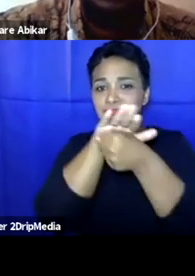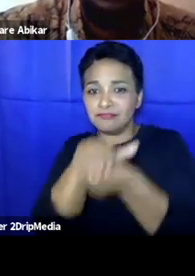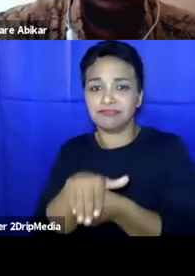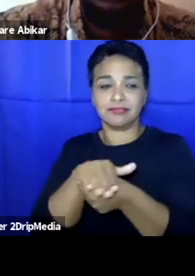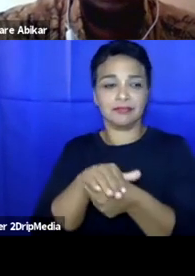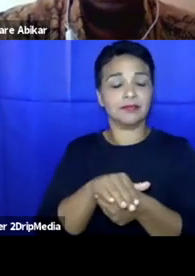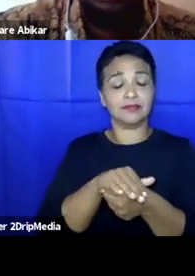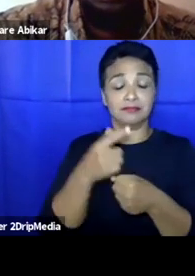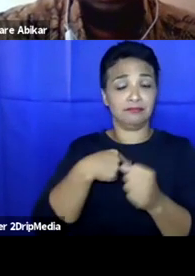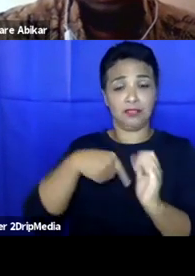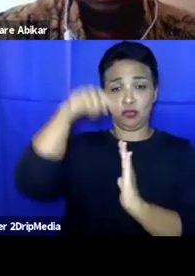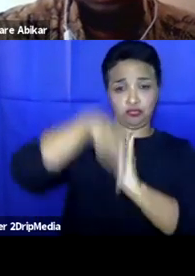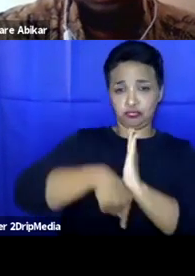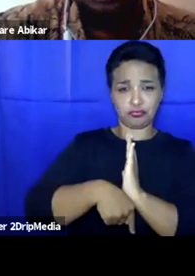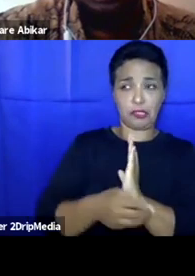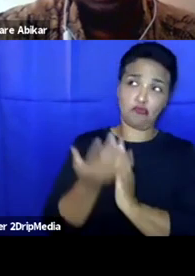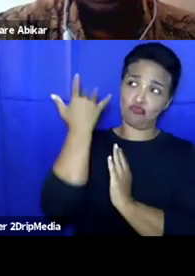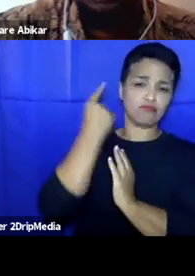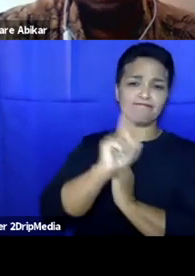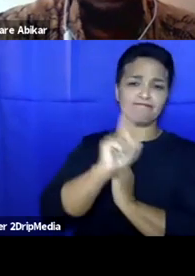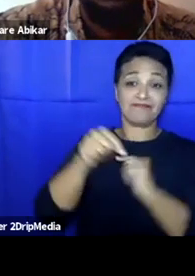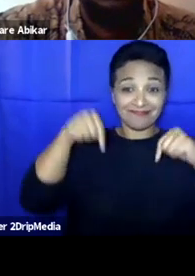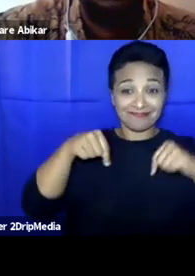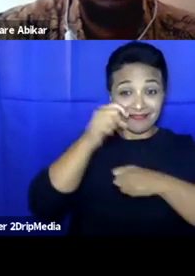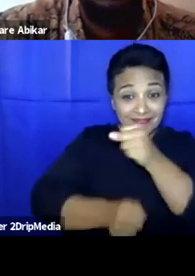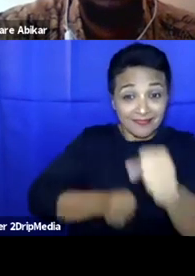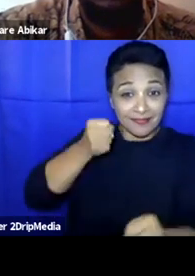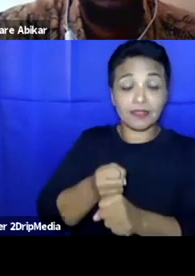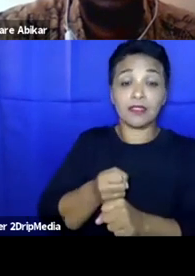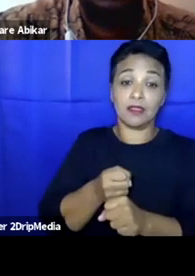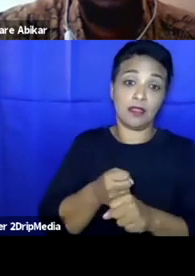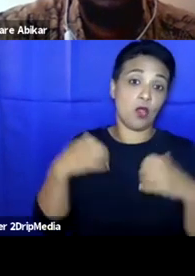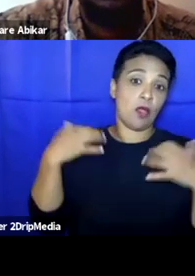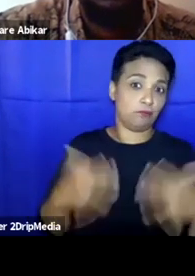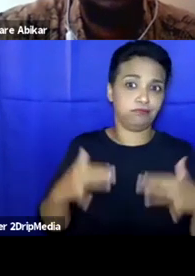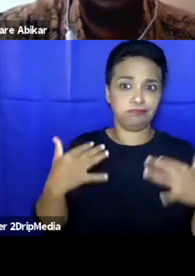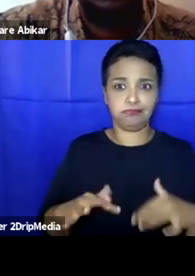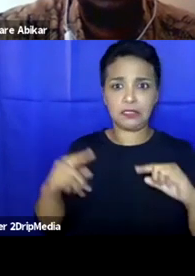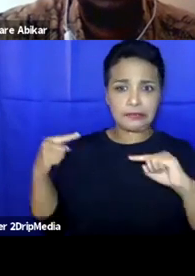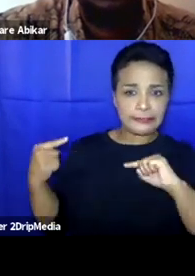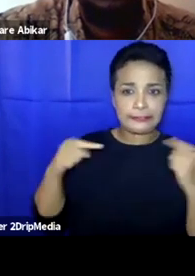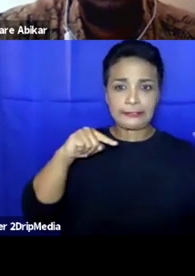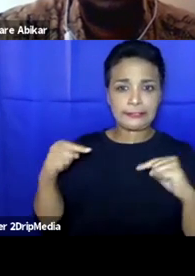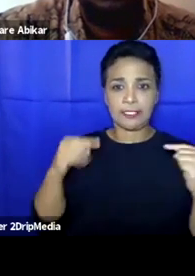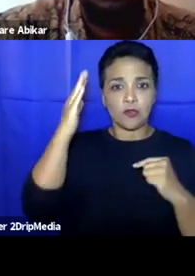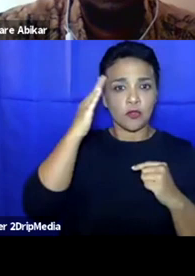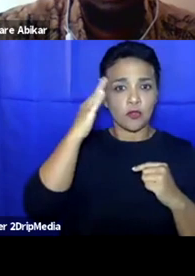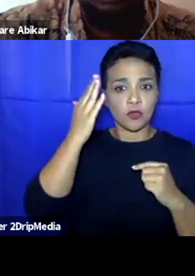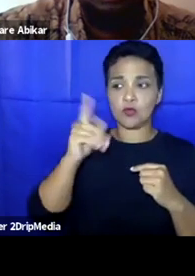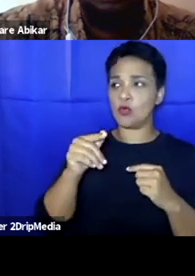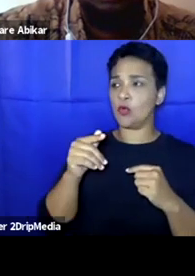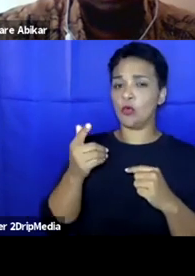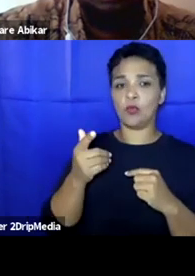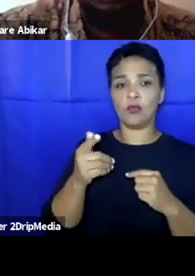far, this year there has been quite a pent-up debate about arrivals across the channel to